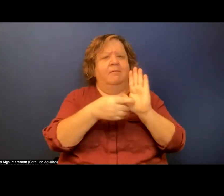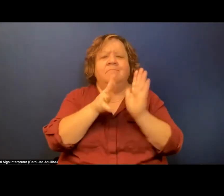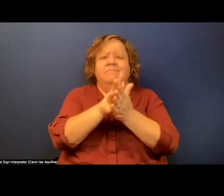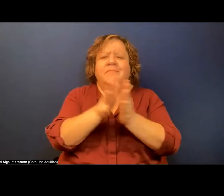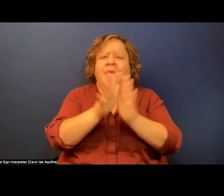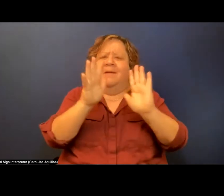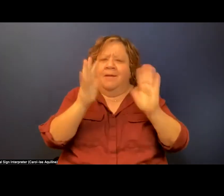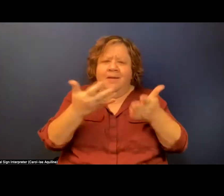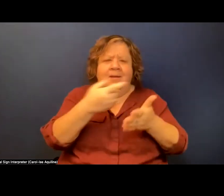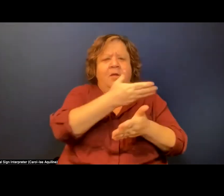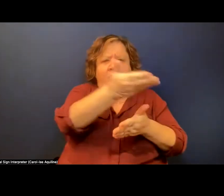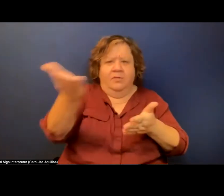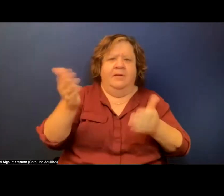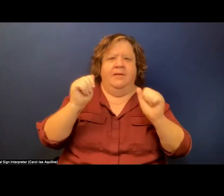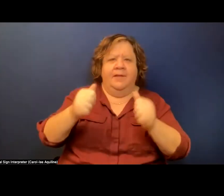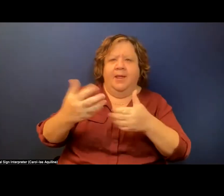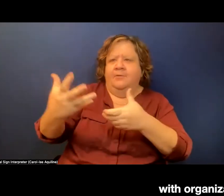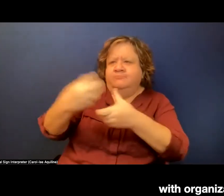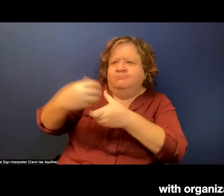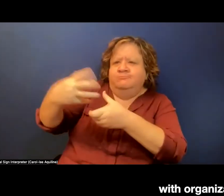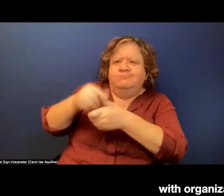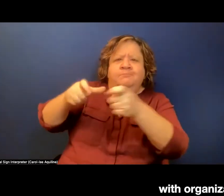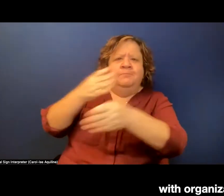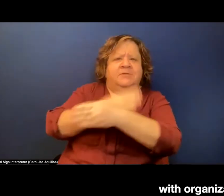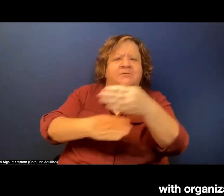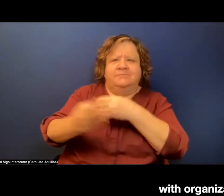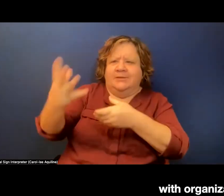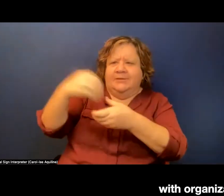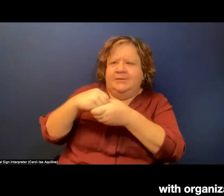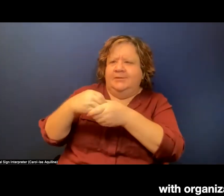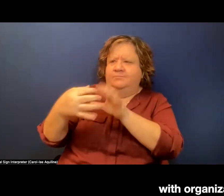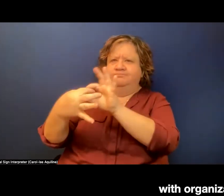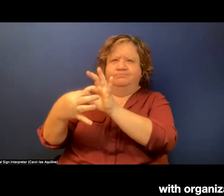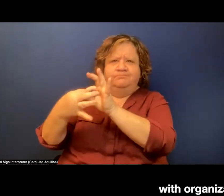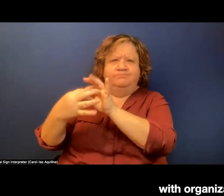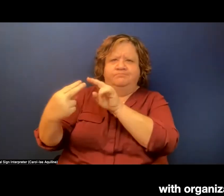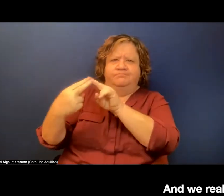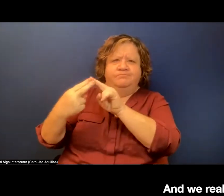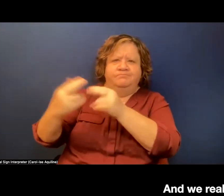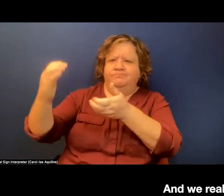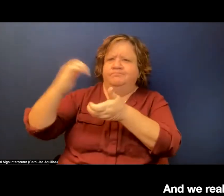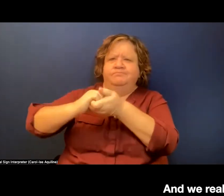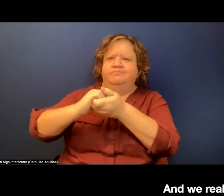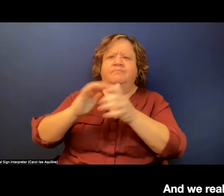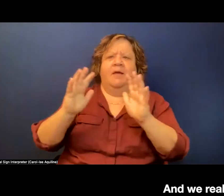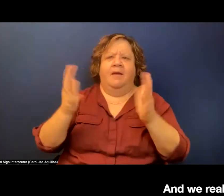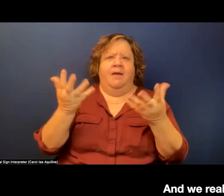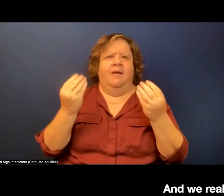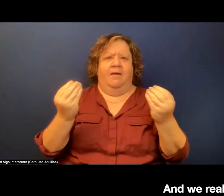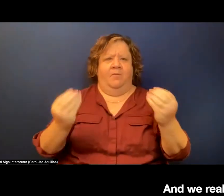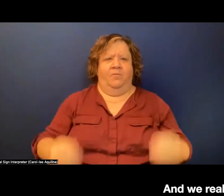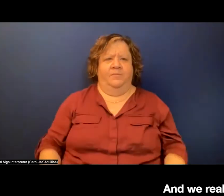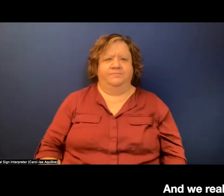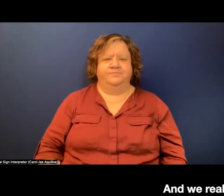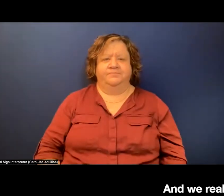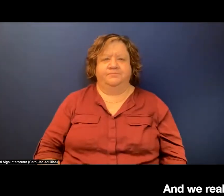colleagues to improve how they work with organisations of people with disabilities. And we really look forward